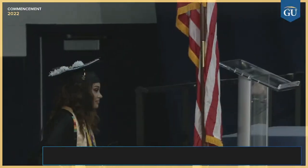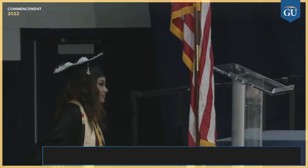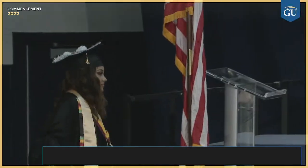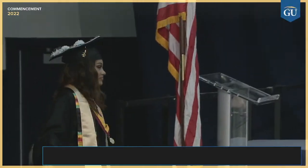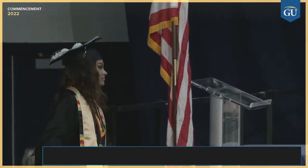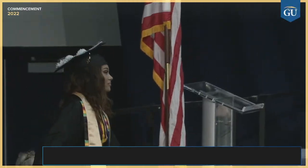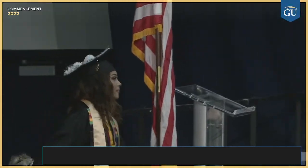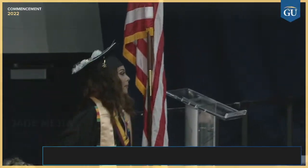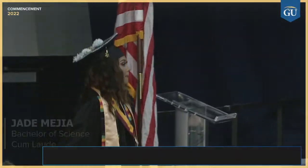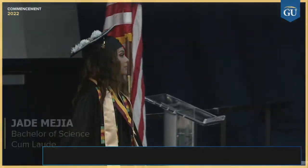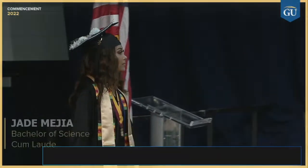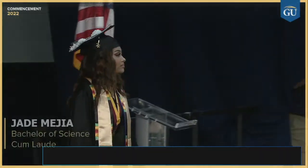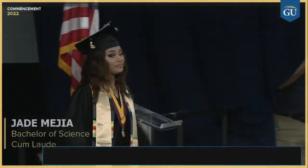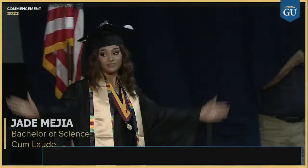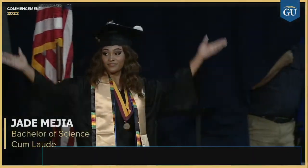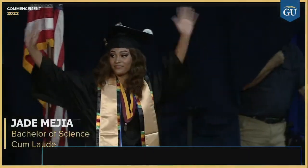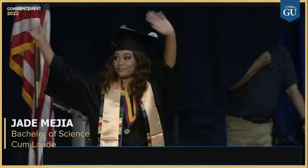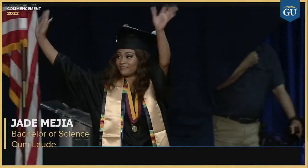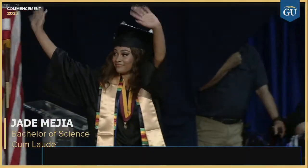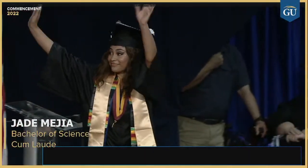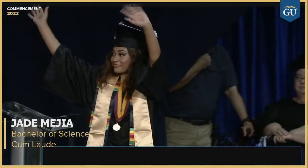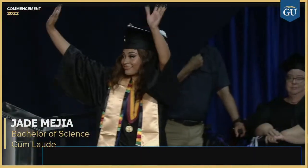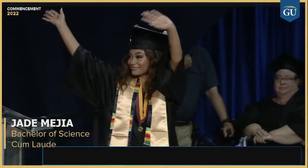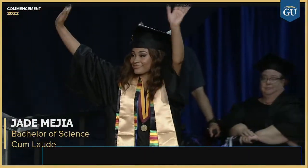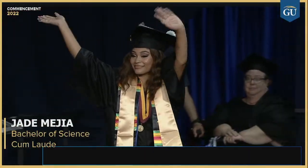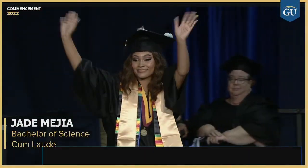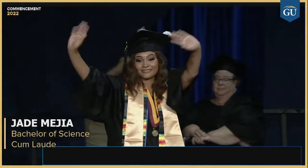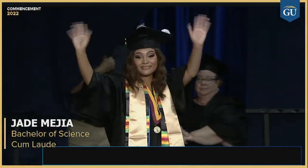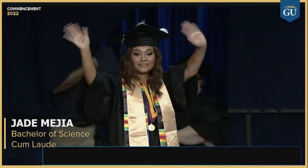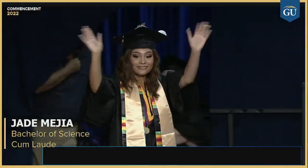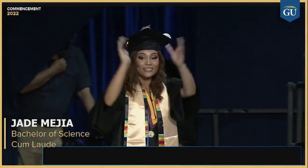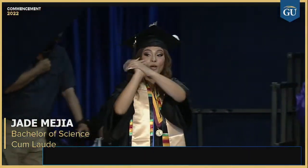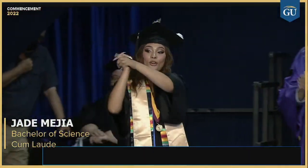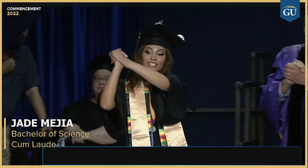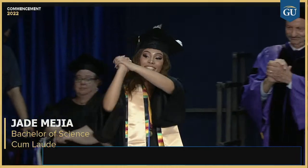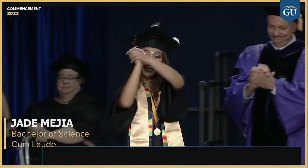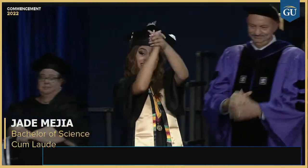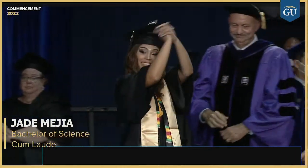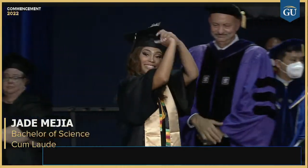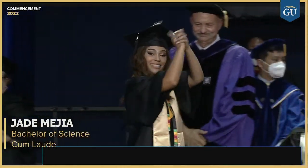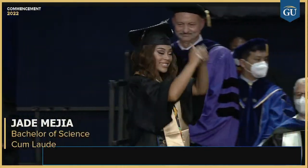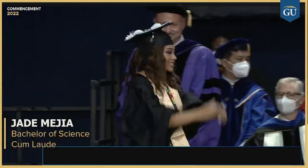Jade Mieha, Bachelor of Science, cum laude.